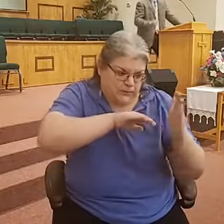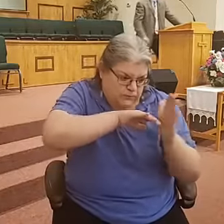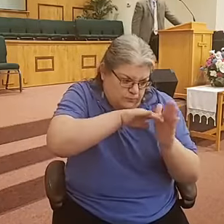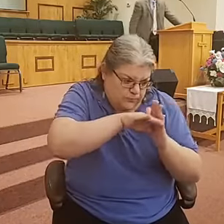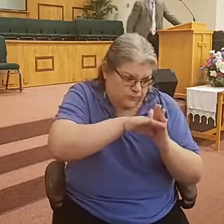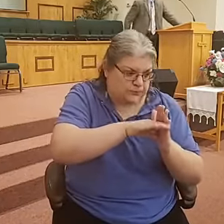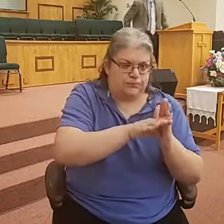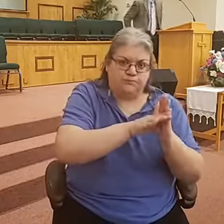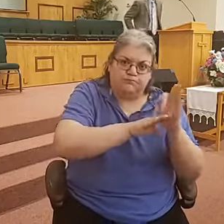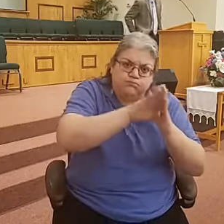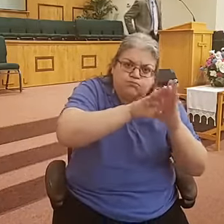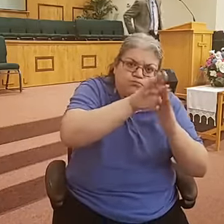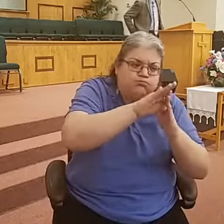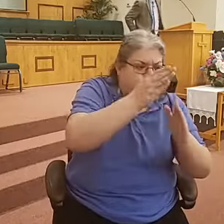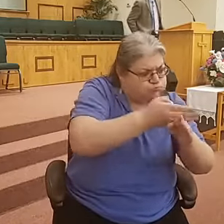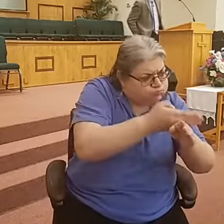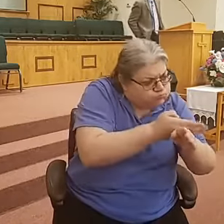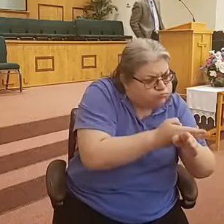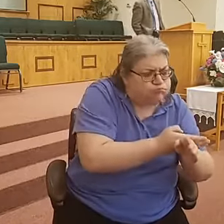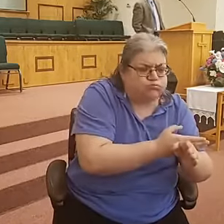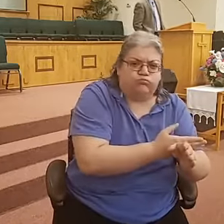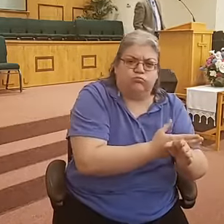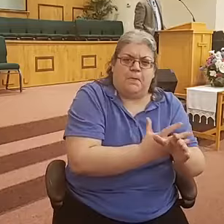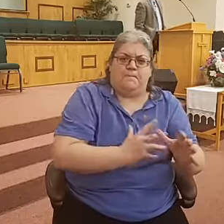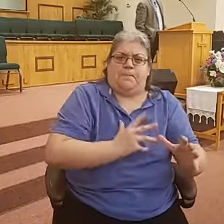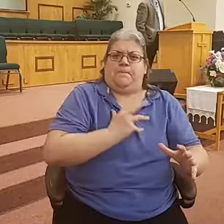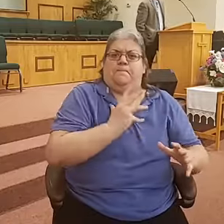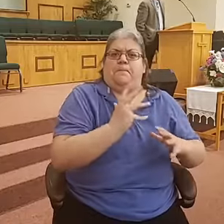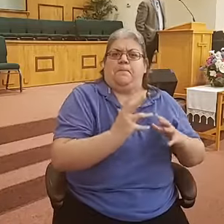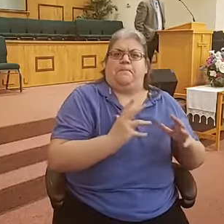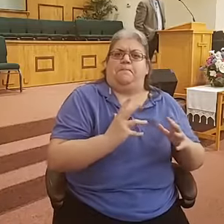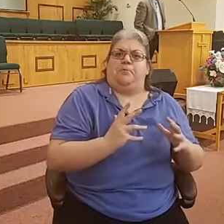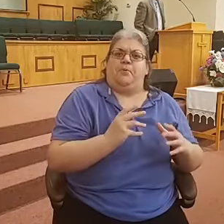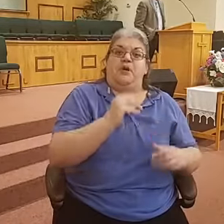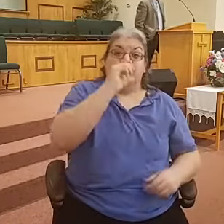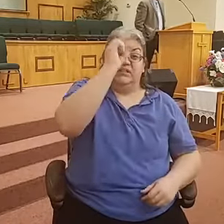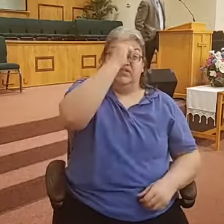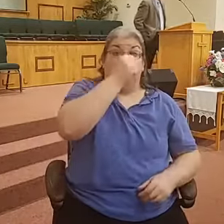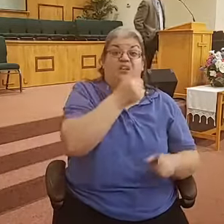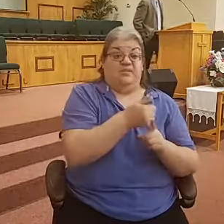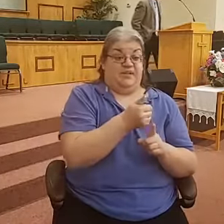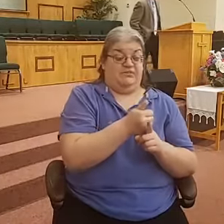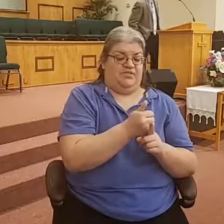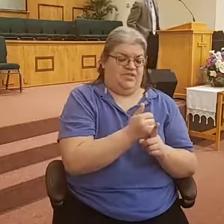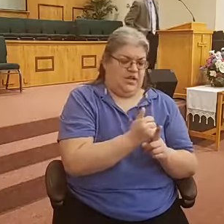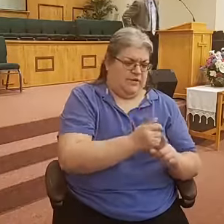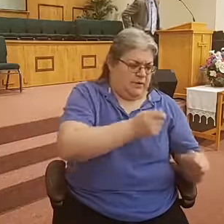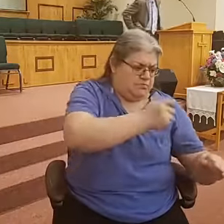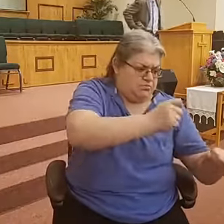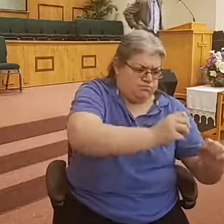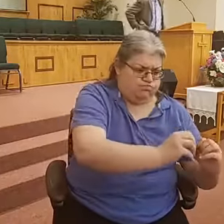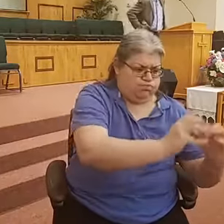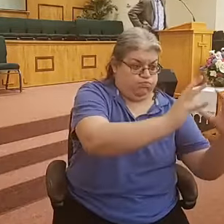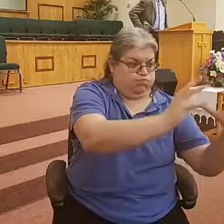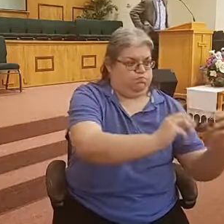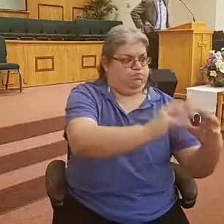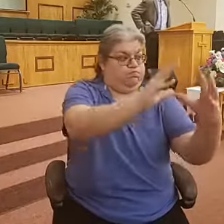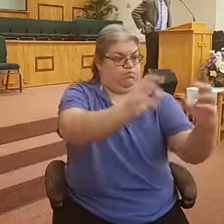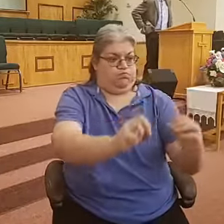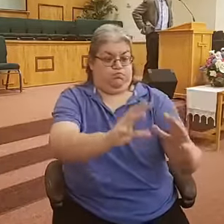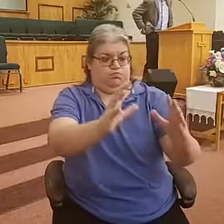Once again, at 2 Chronicles chapter 8, verse 2, we find that Solomon built them, and caused the children of Israel to dwell